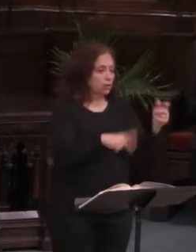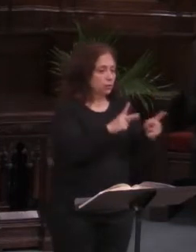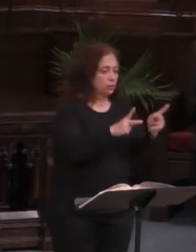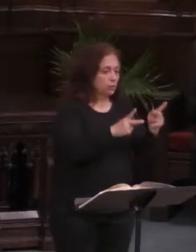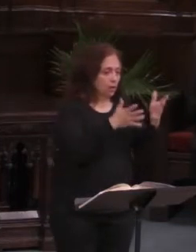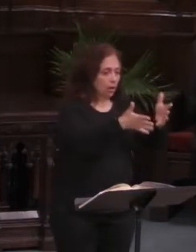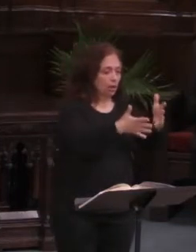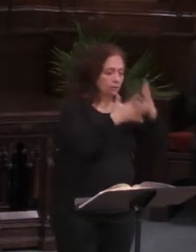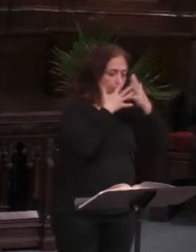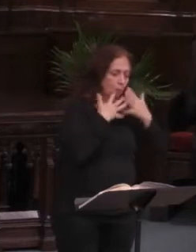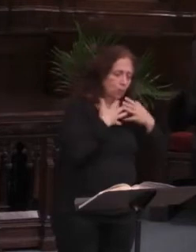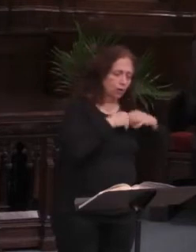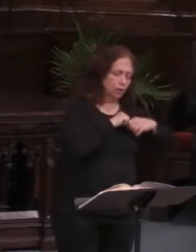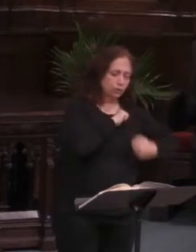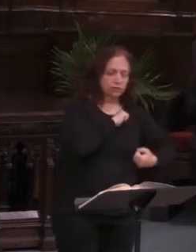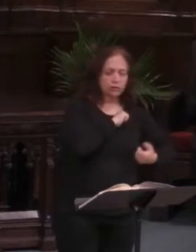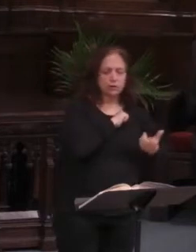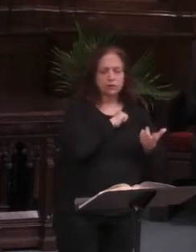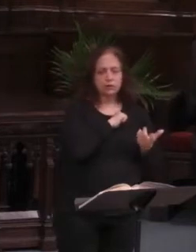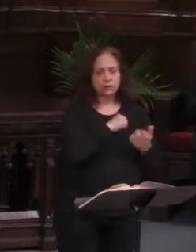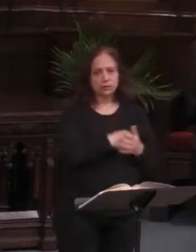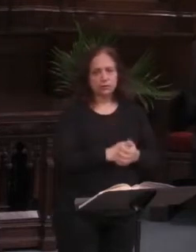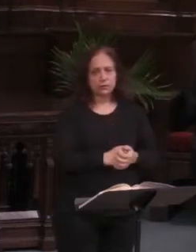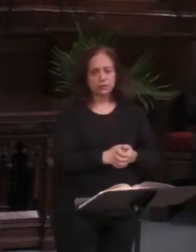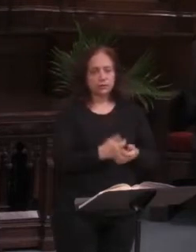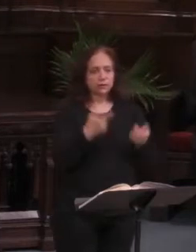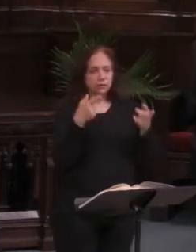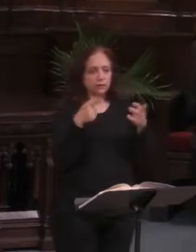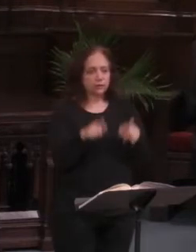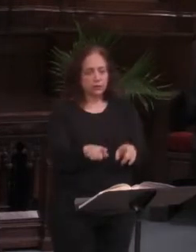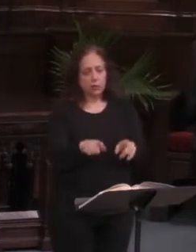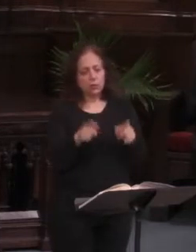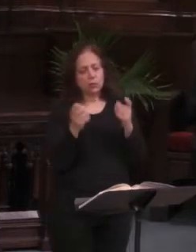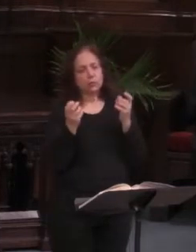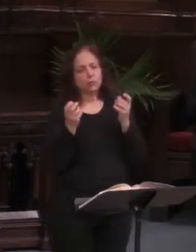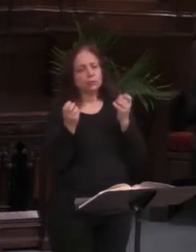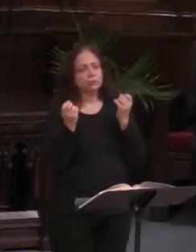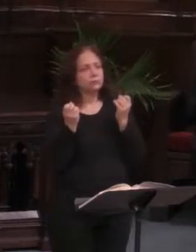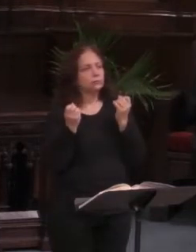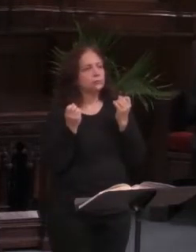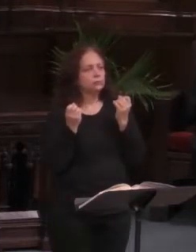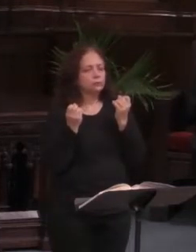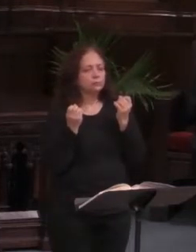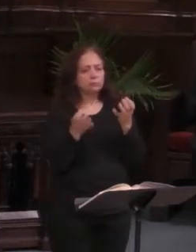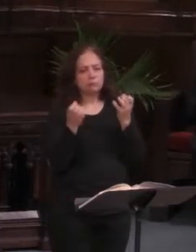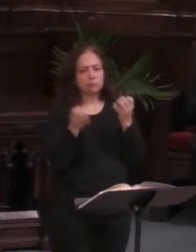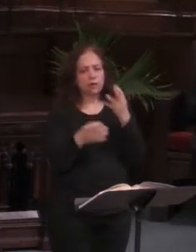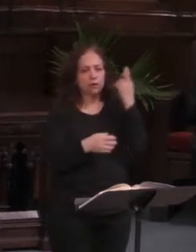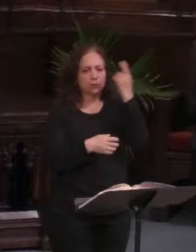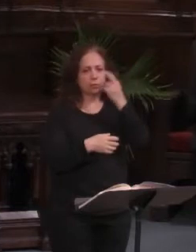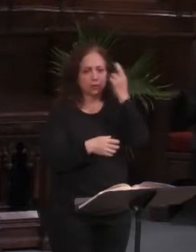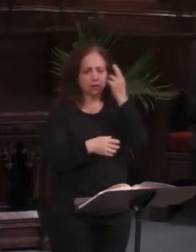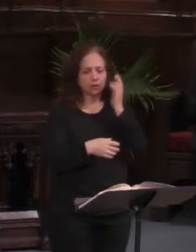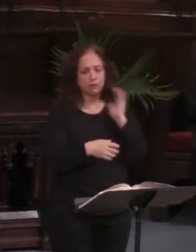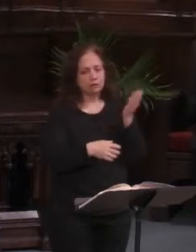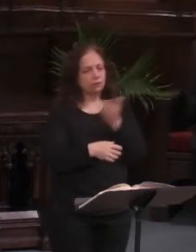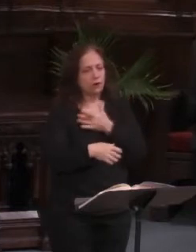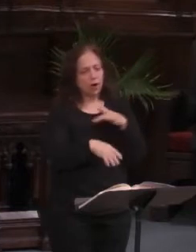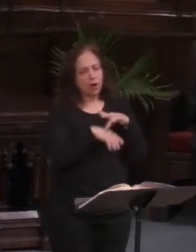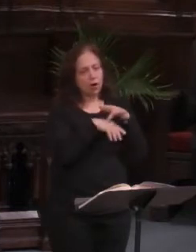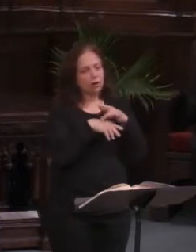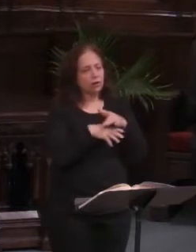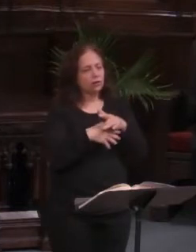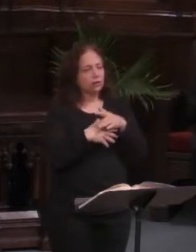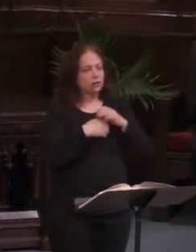mourning and grieving. So many reasons to lift our lament